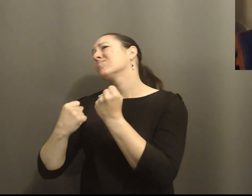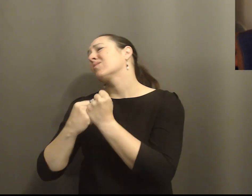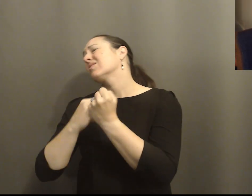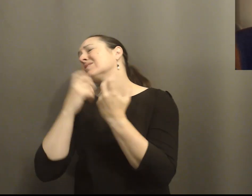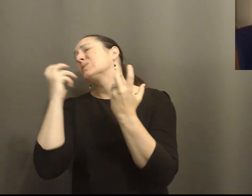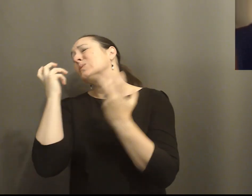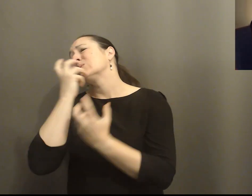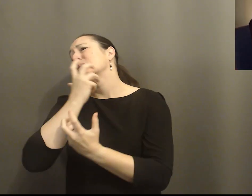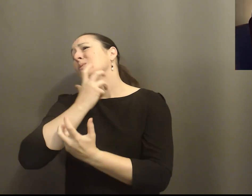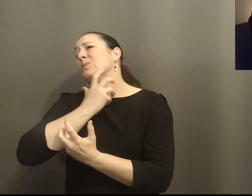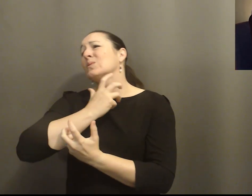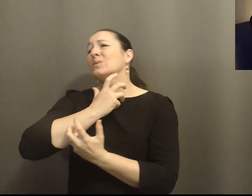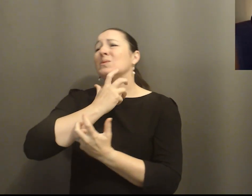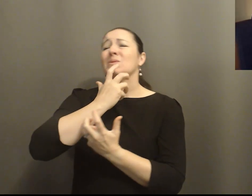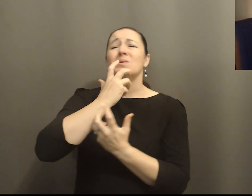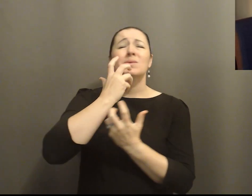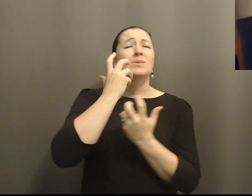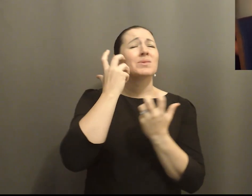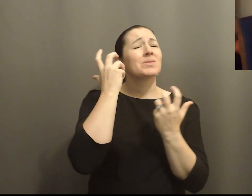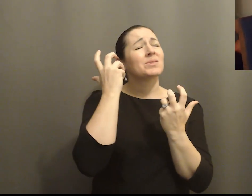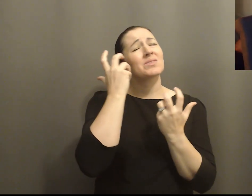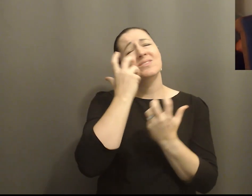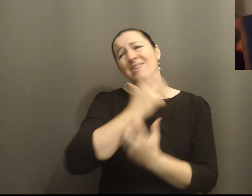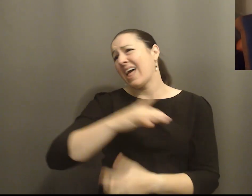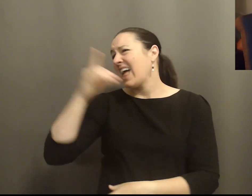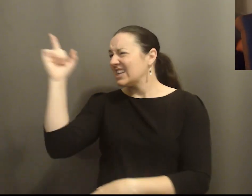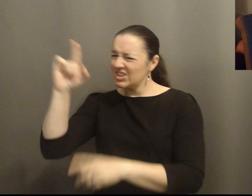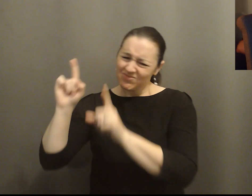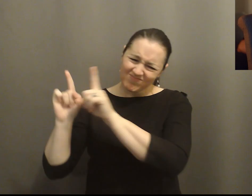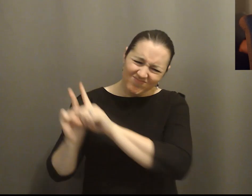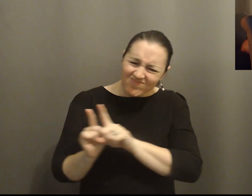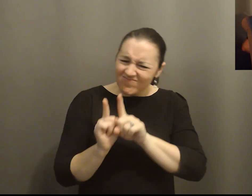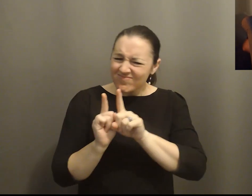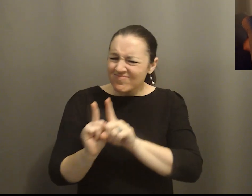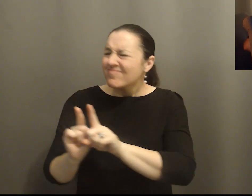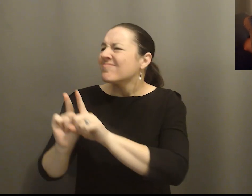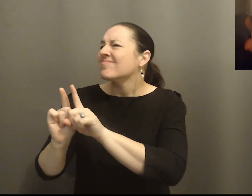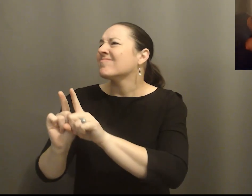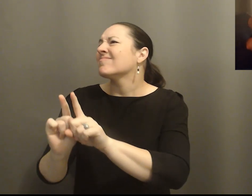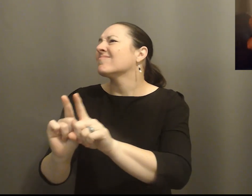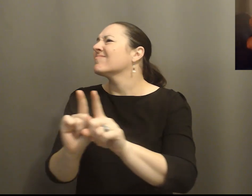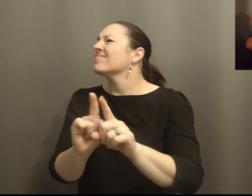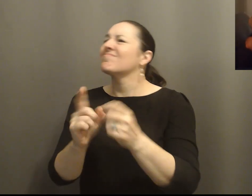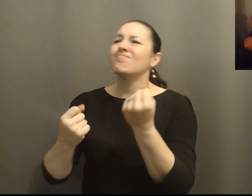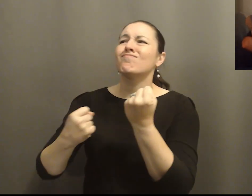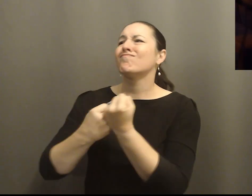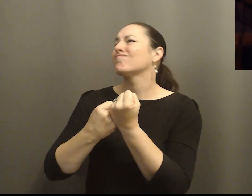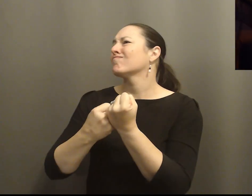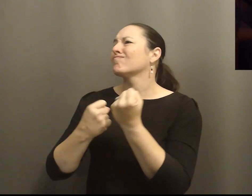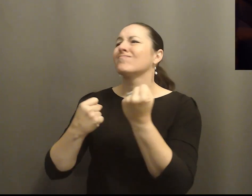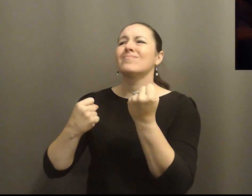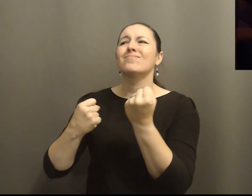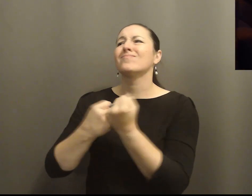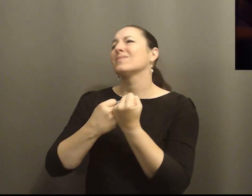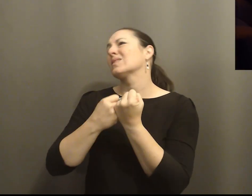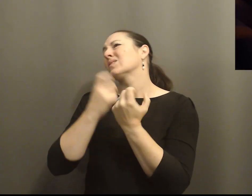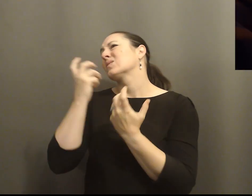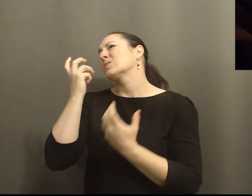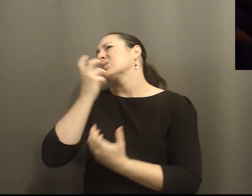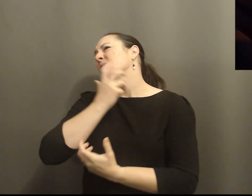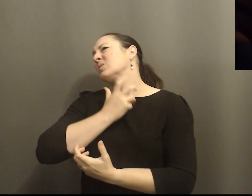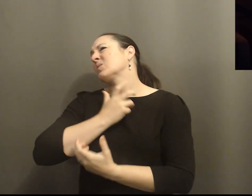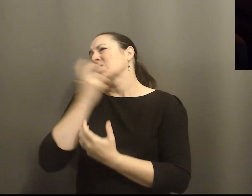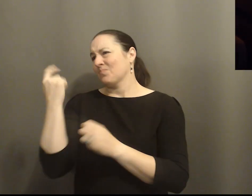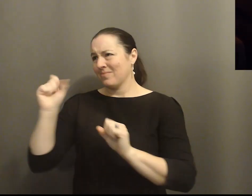what a friend we have Oh, what a friend we